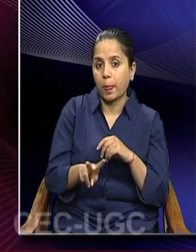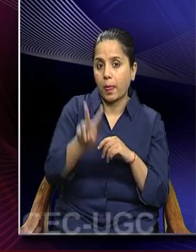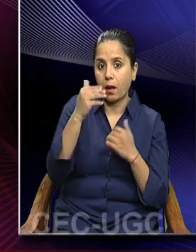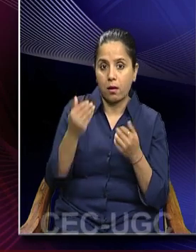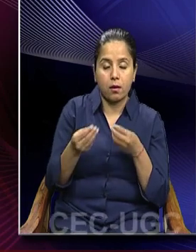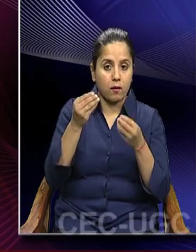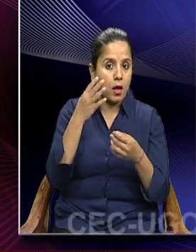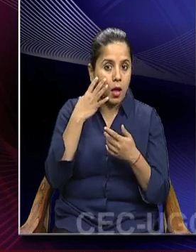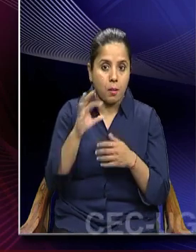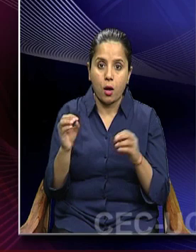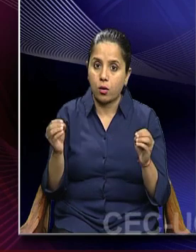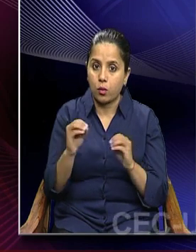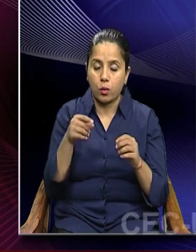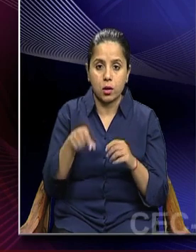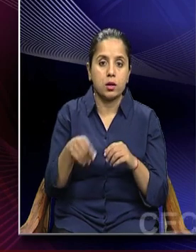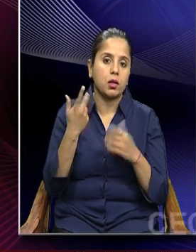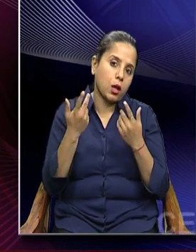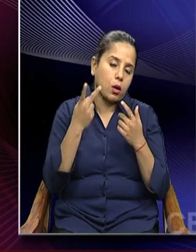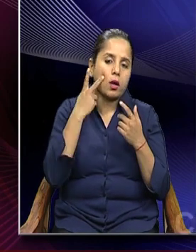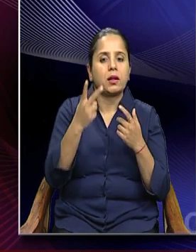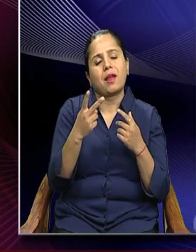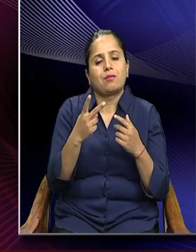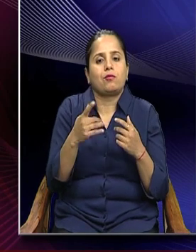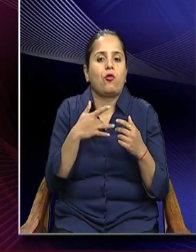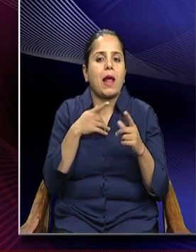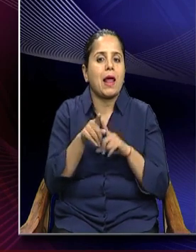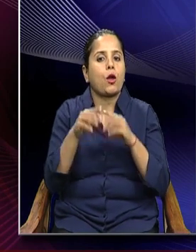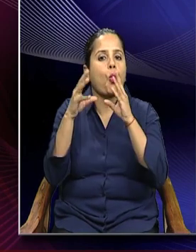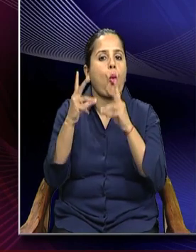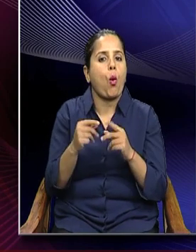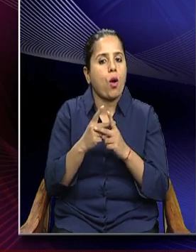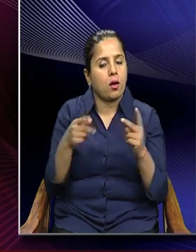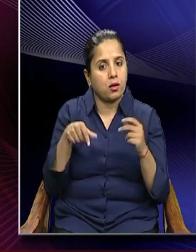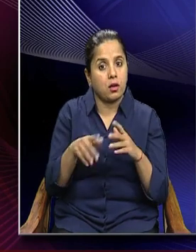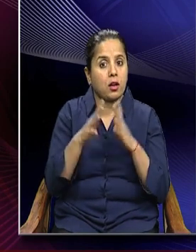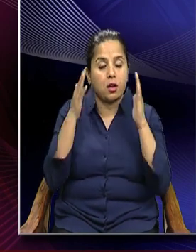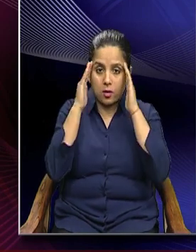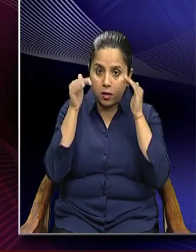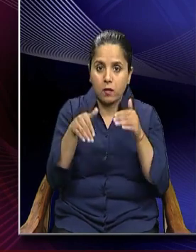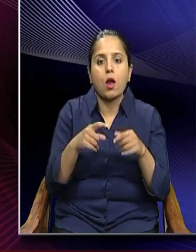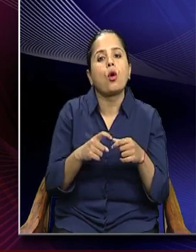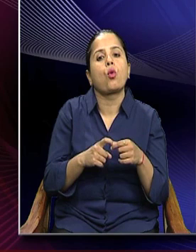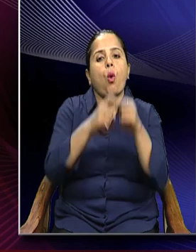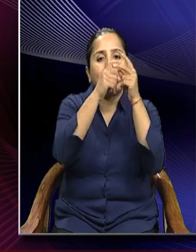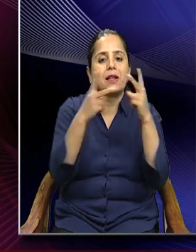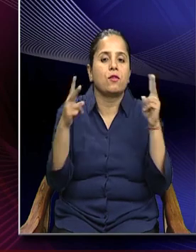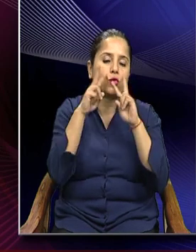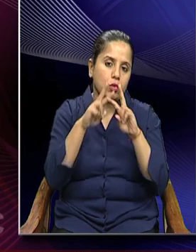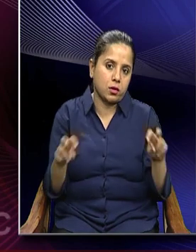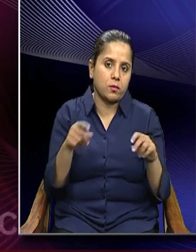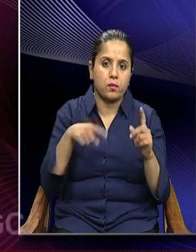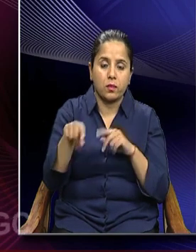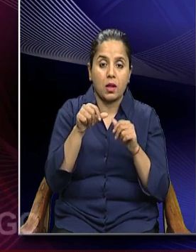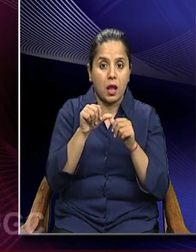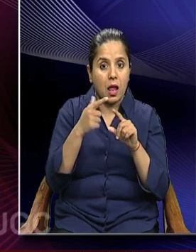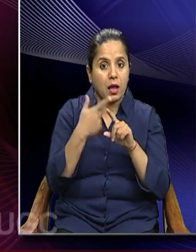given importance in quantitative research, they are emphasized a lot in qualitative research. Axiology,